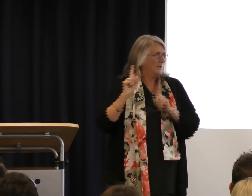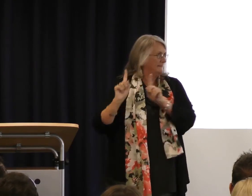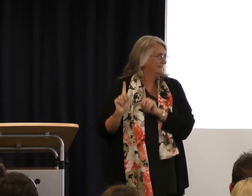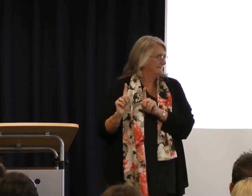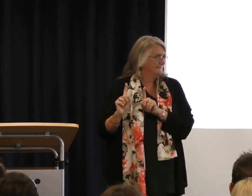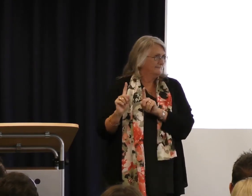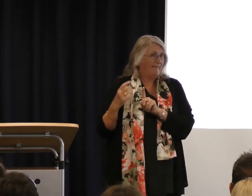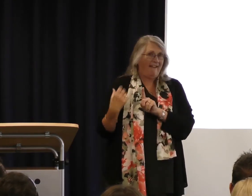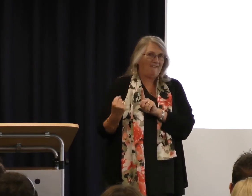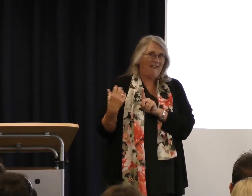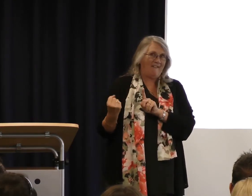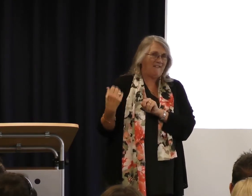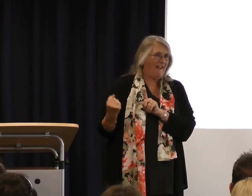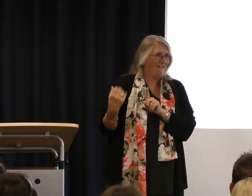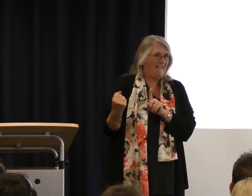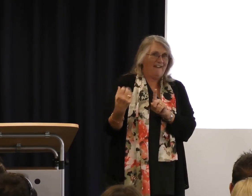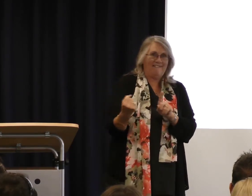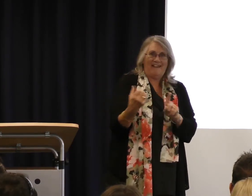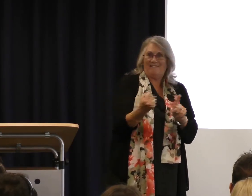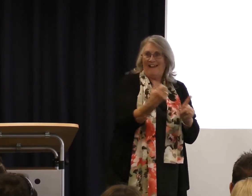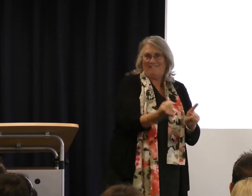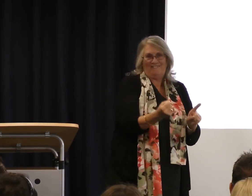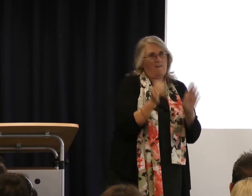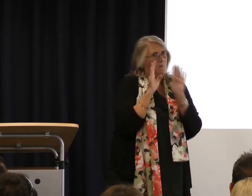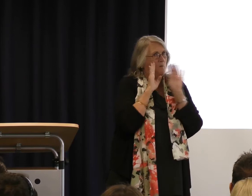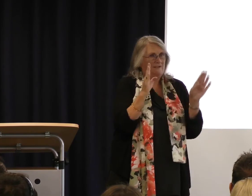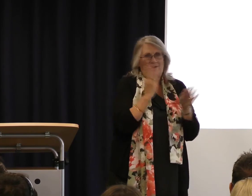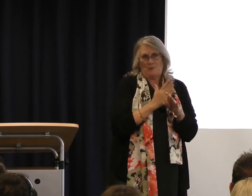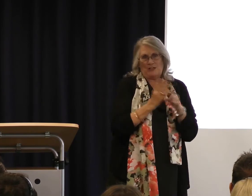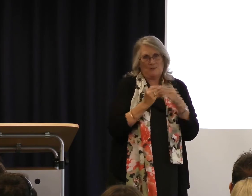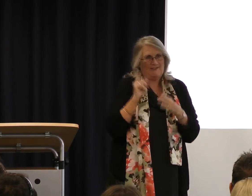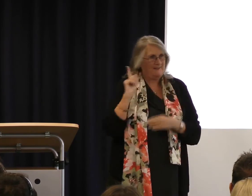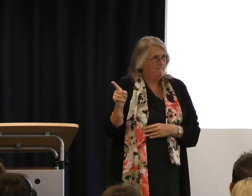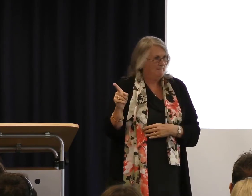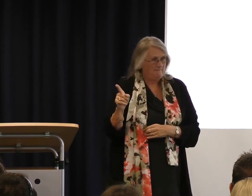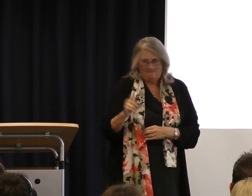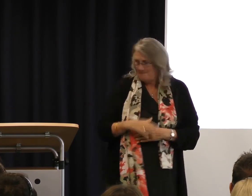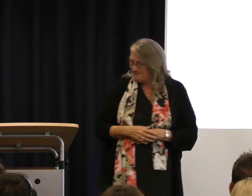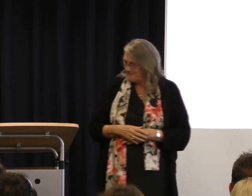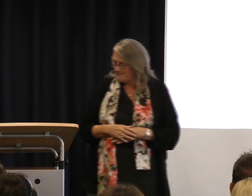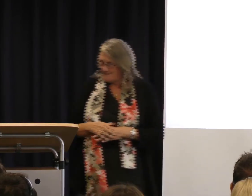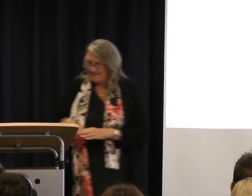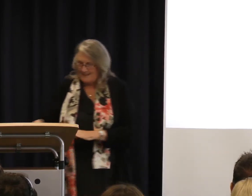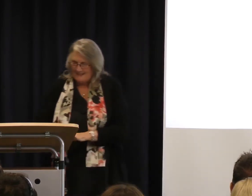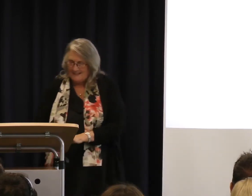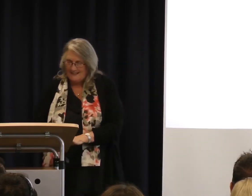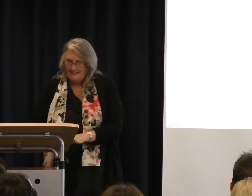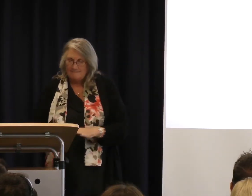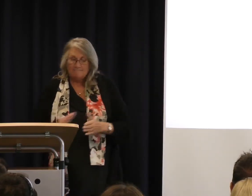in various committees alongside John, and he was always there at those committees. He was a wonderful person within the deaf community,